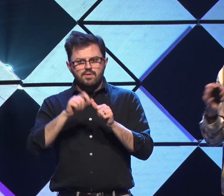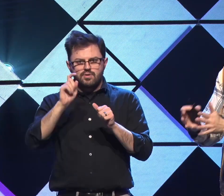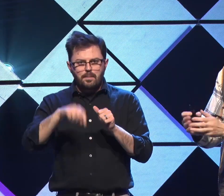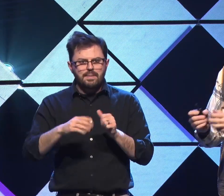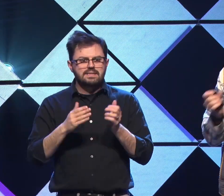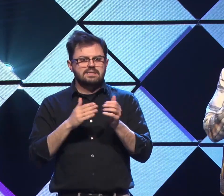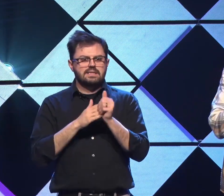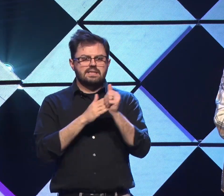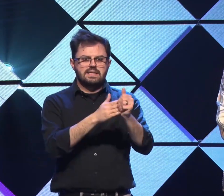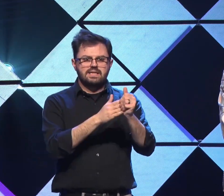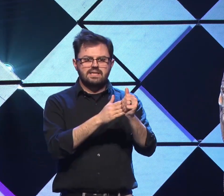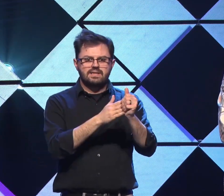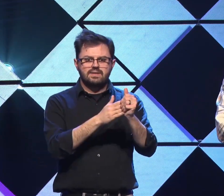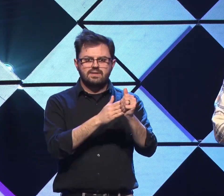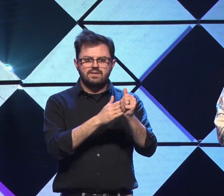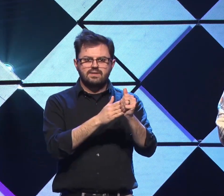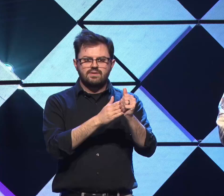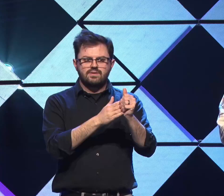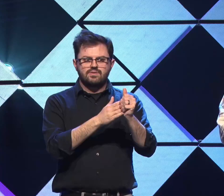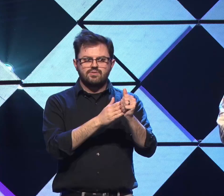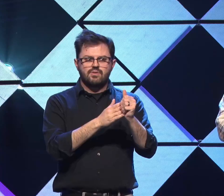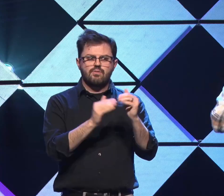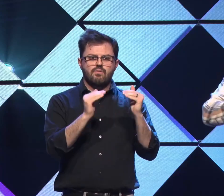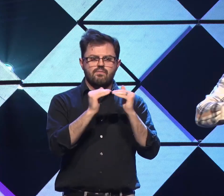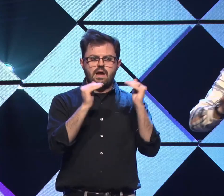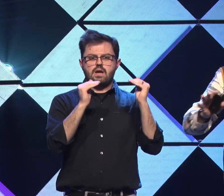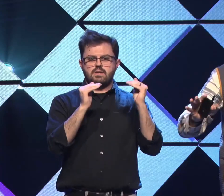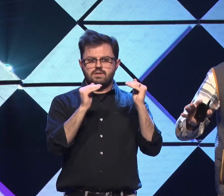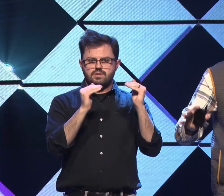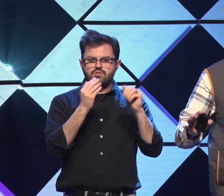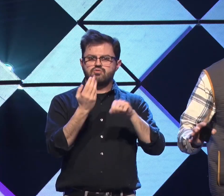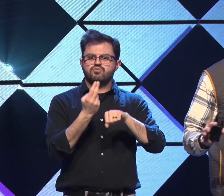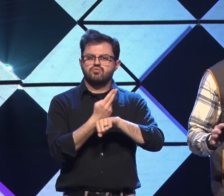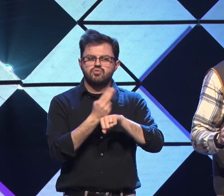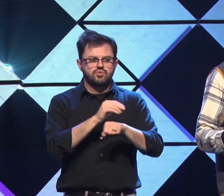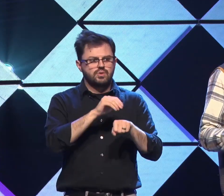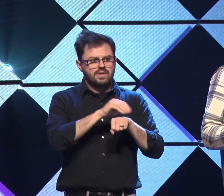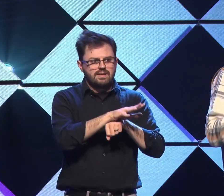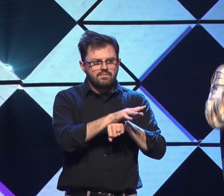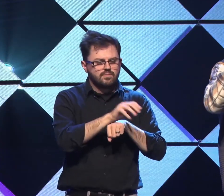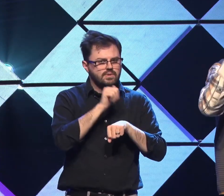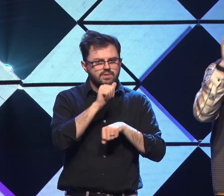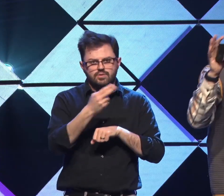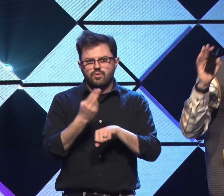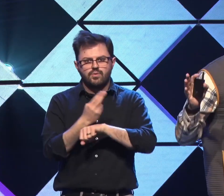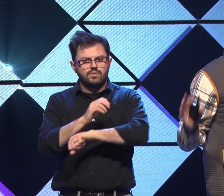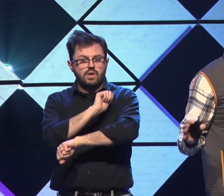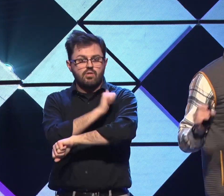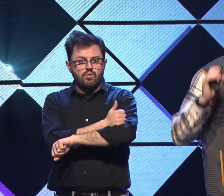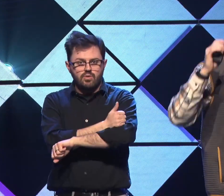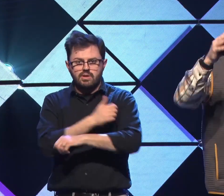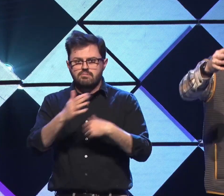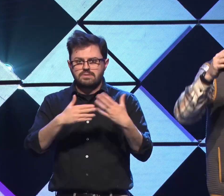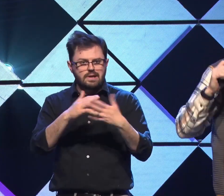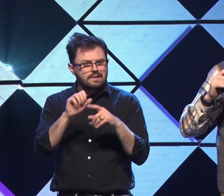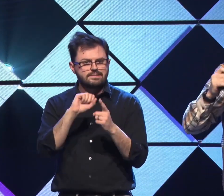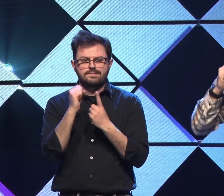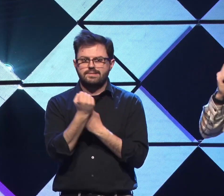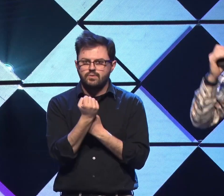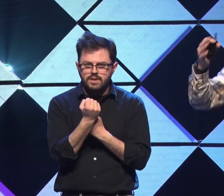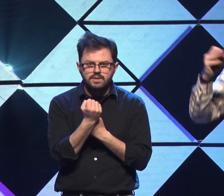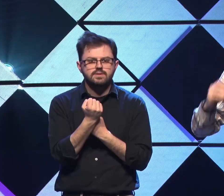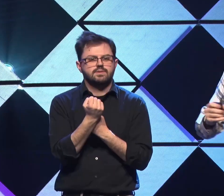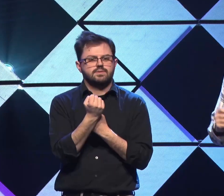lead with influence and not authority, whatever situation you're in. And so remember these few things as you enter that